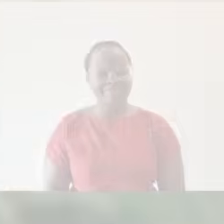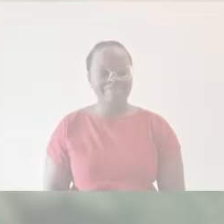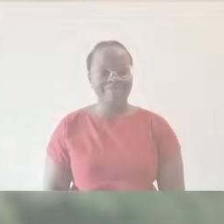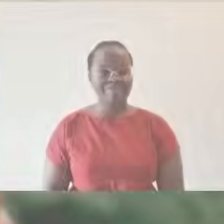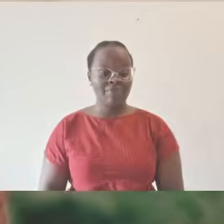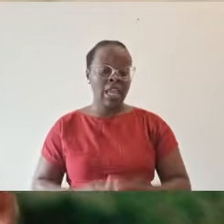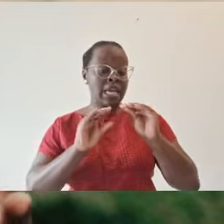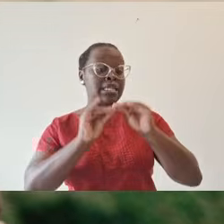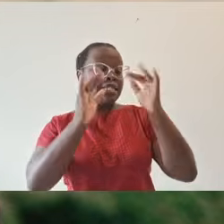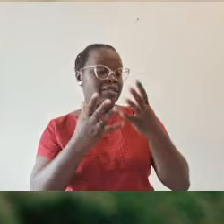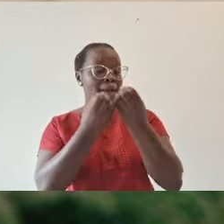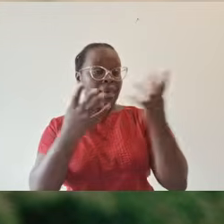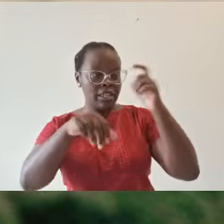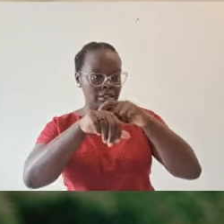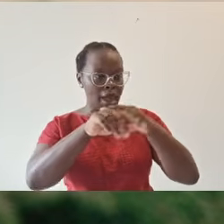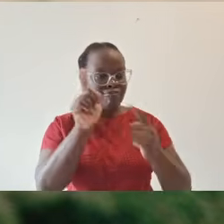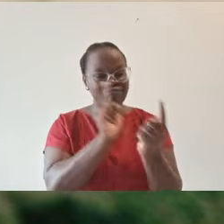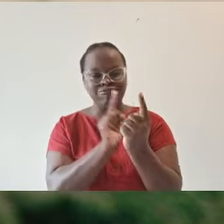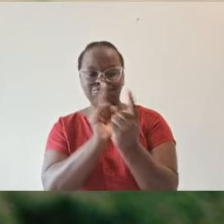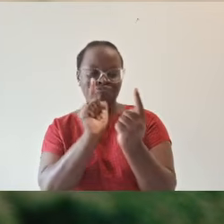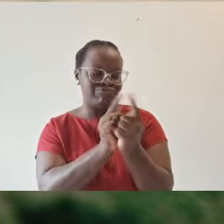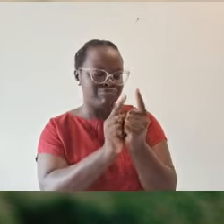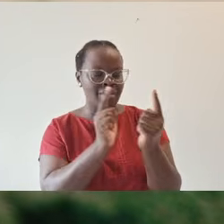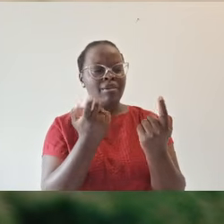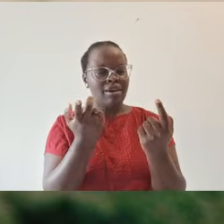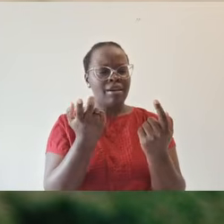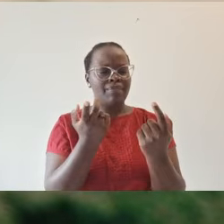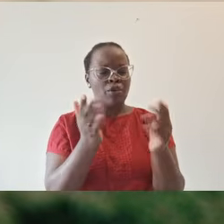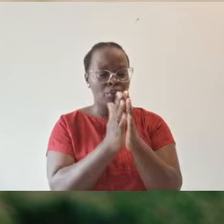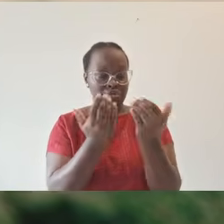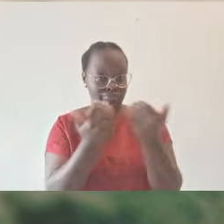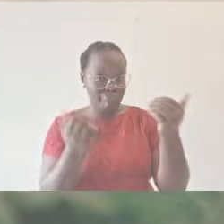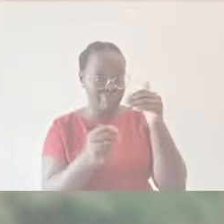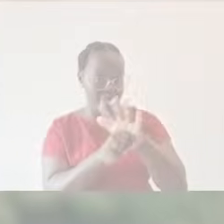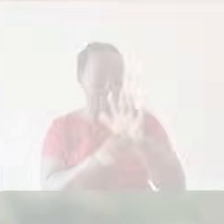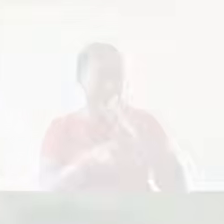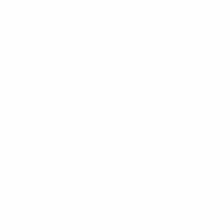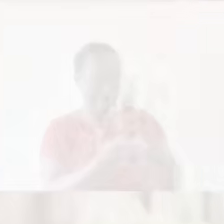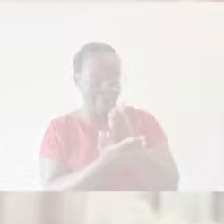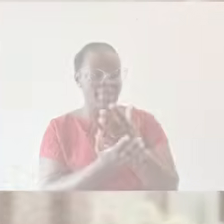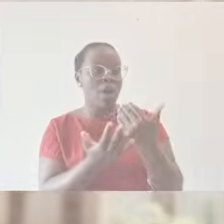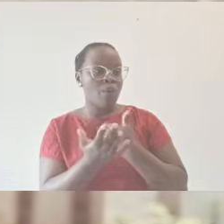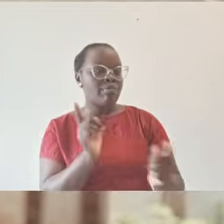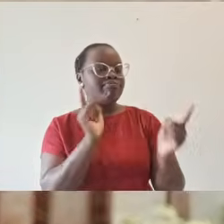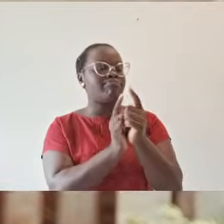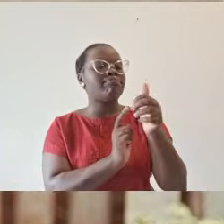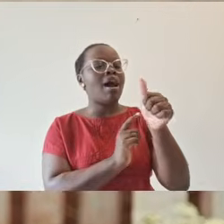Teachers are often the first point of contact for learners in schools, and as such, let's hear from Annastasia Kamau and her colleague Rukia